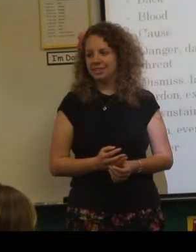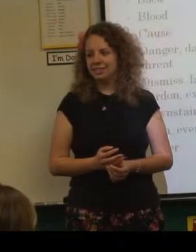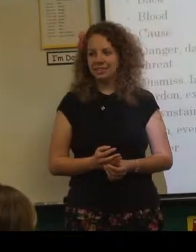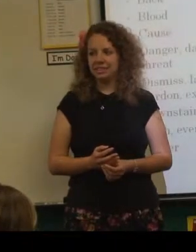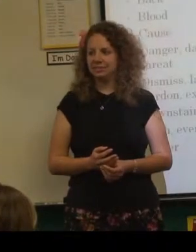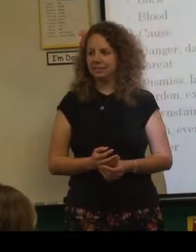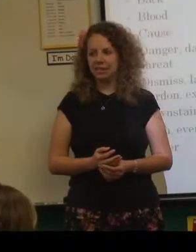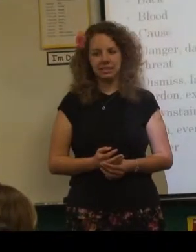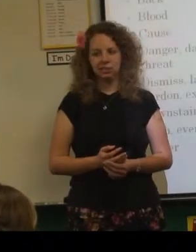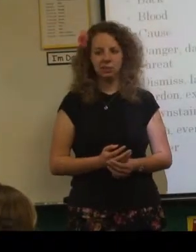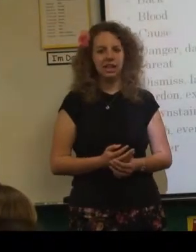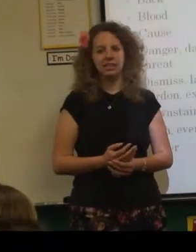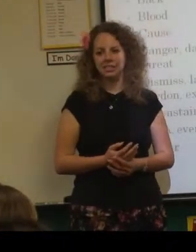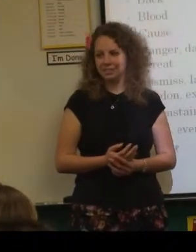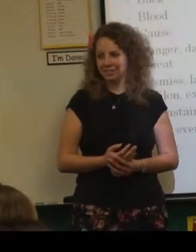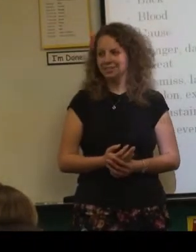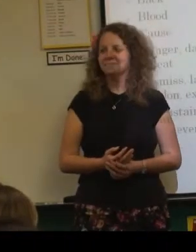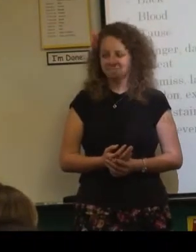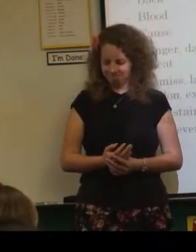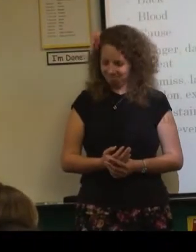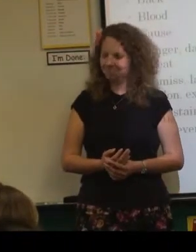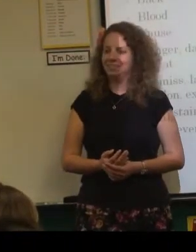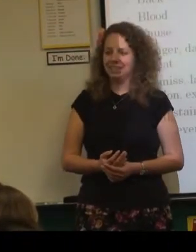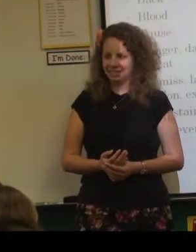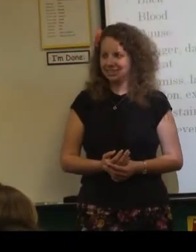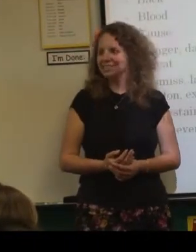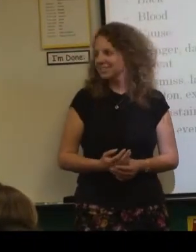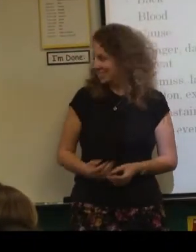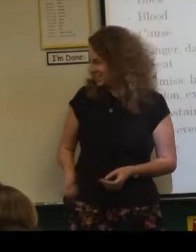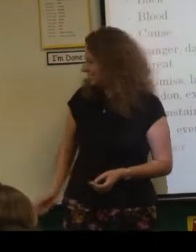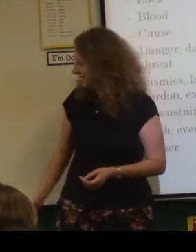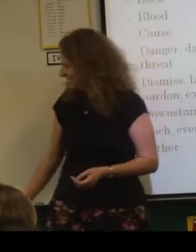L-E-X-I-C-A-L-I-Z-E-D. Lexicalized. Yes.